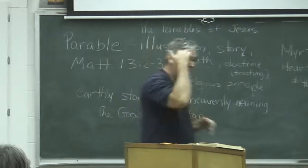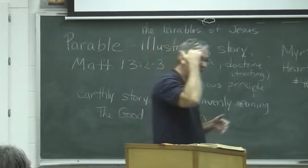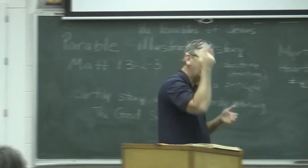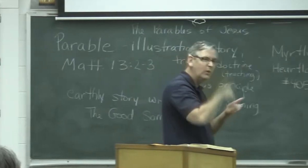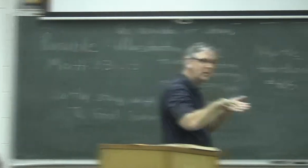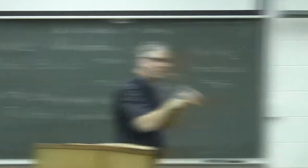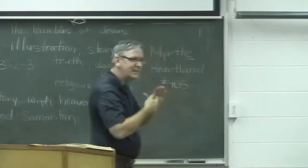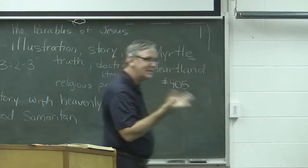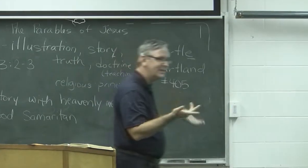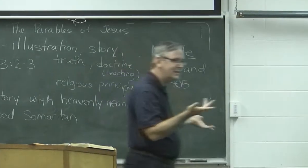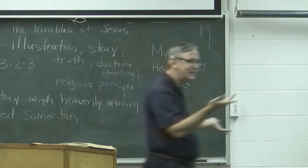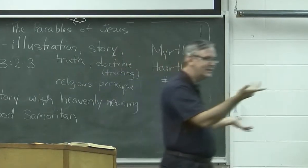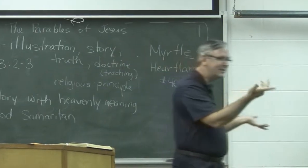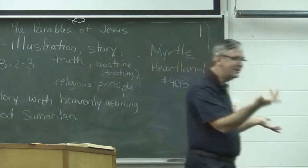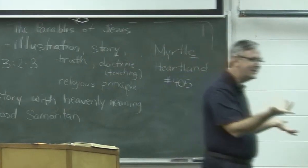There's the parable of the Good Samaritan. What does it mean?